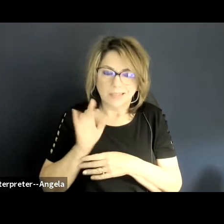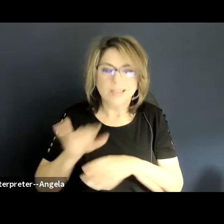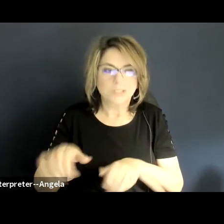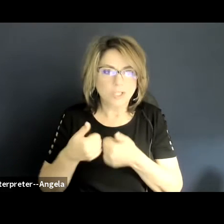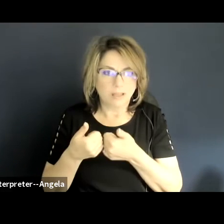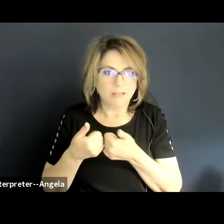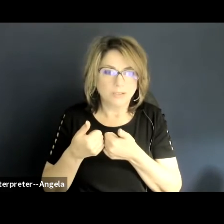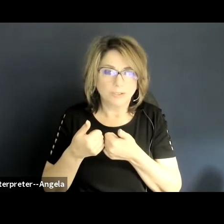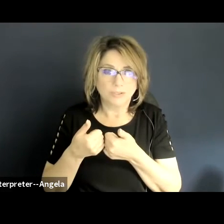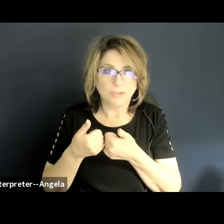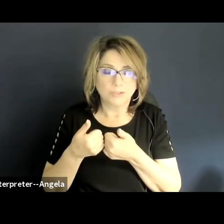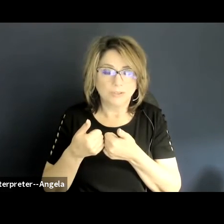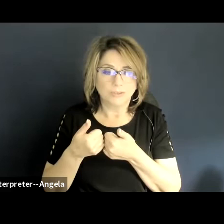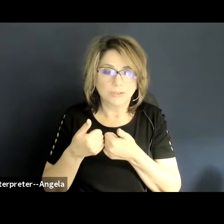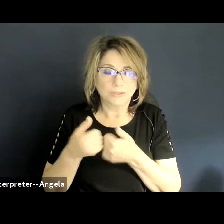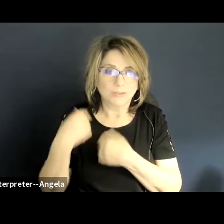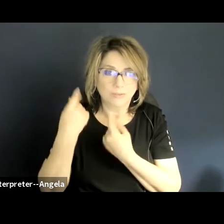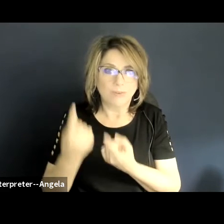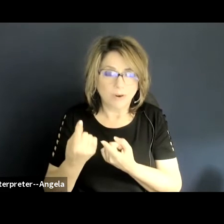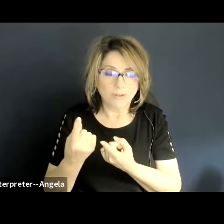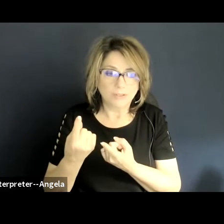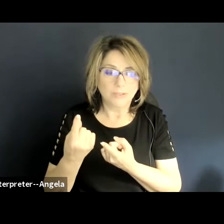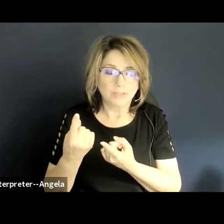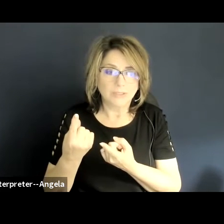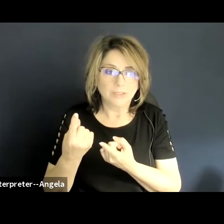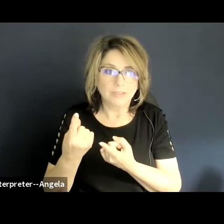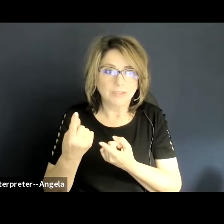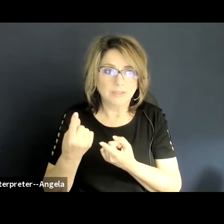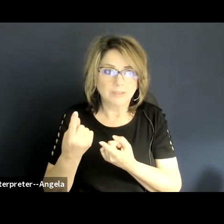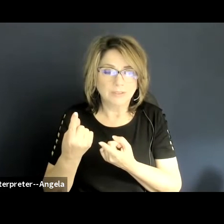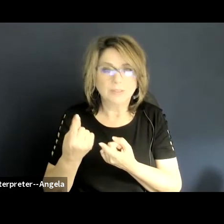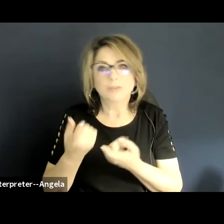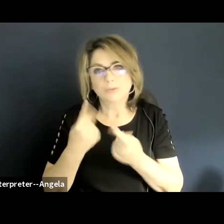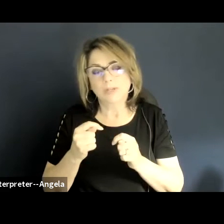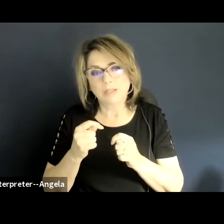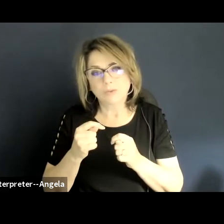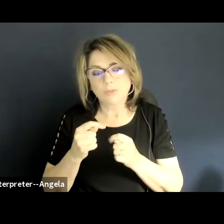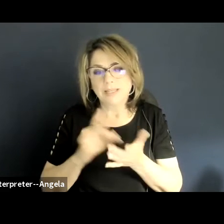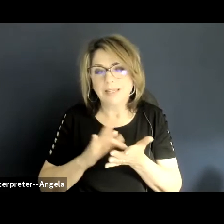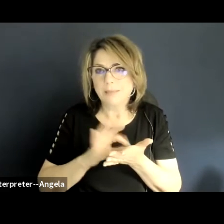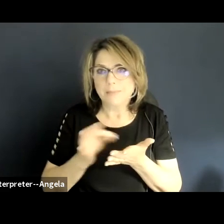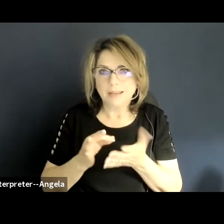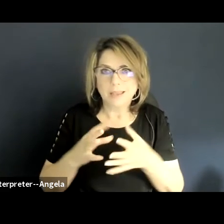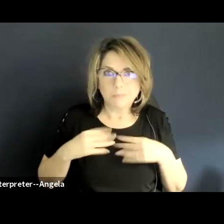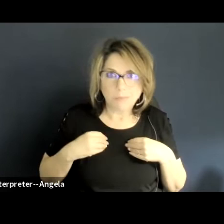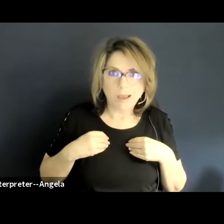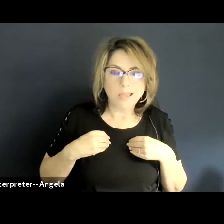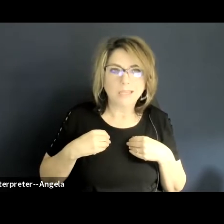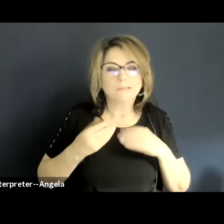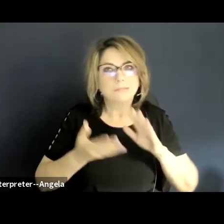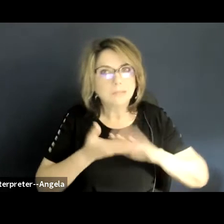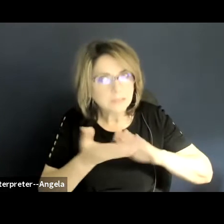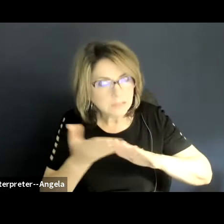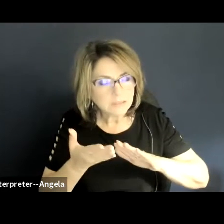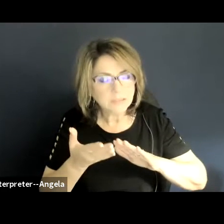we've had with trying to get a Medicaid buy-in up and running. And obviously, in having that, that's